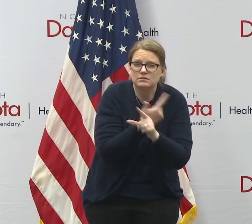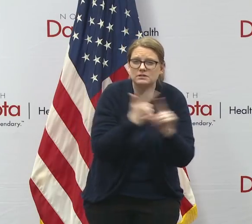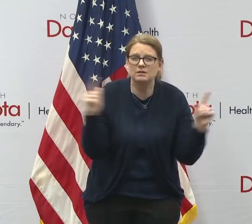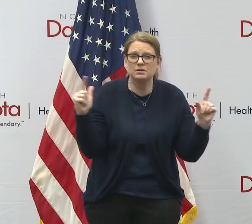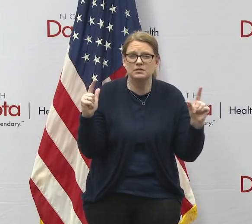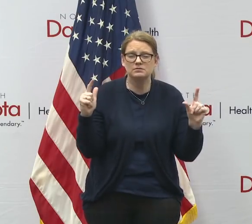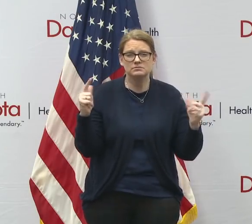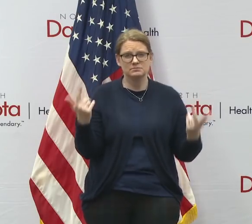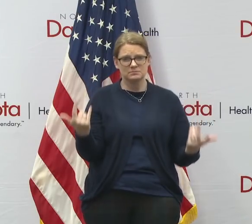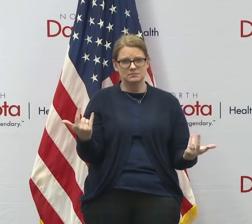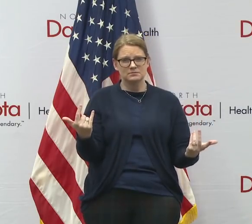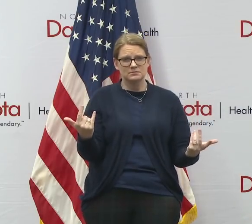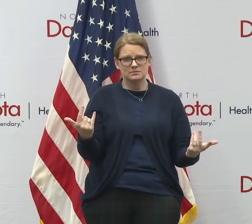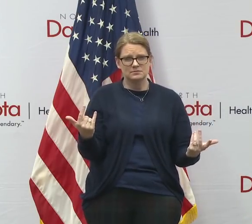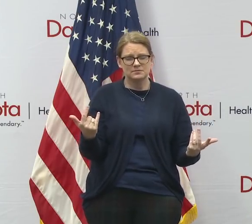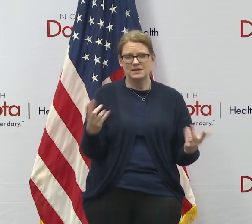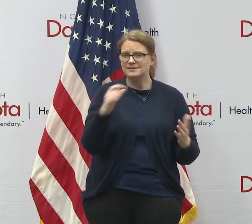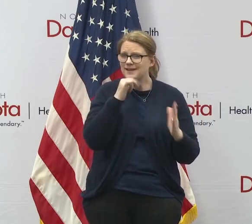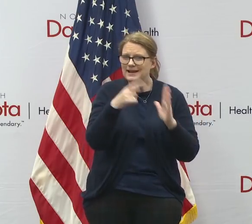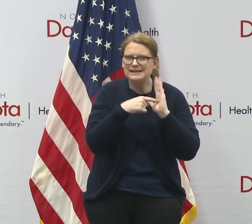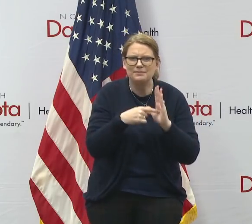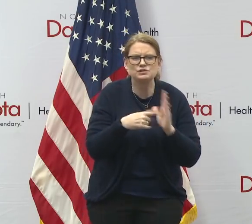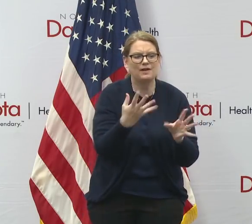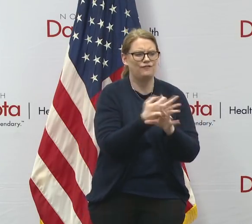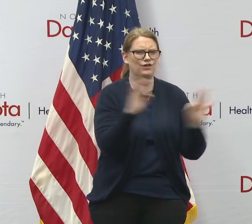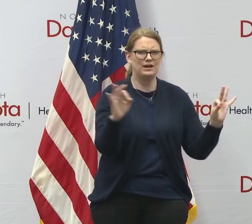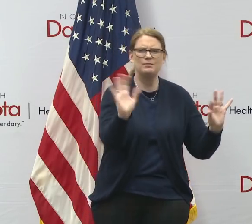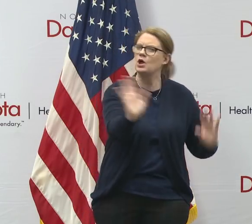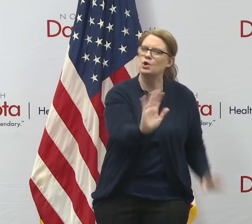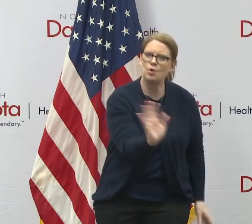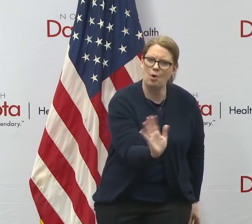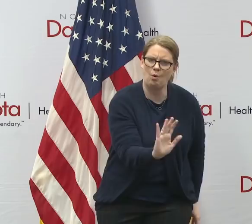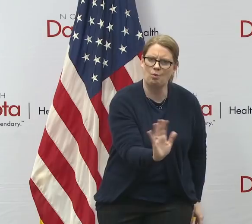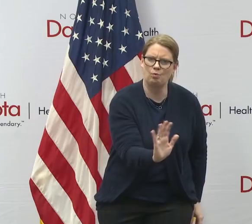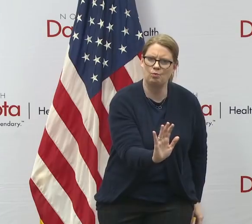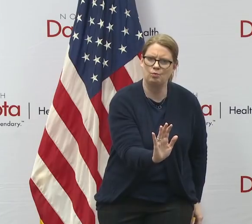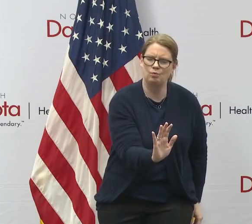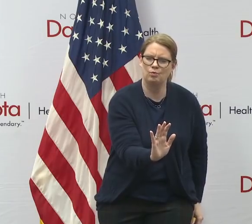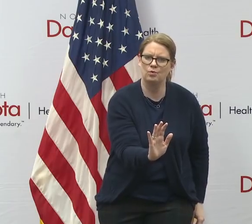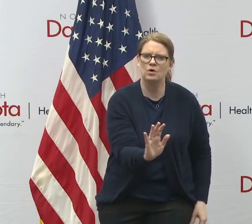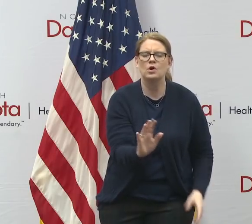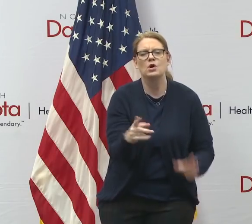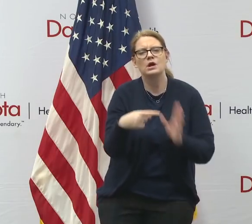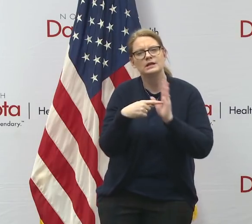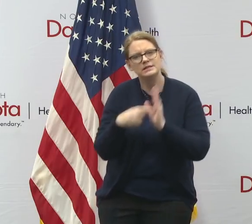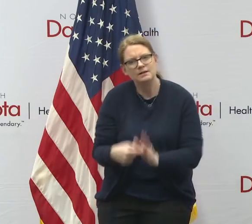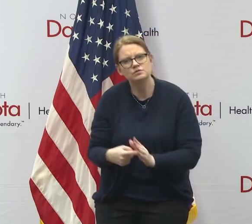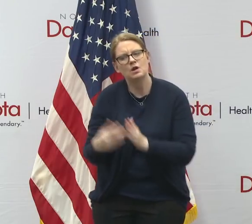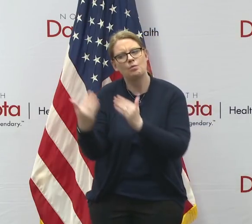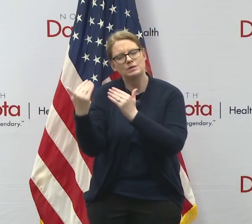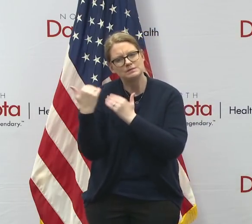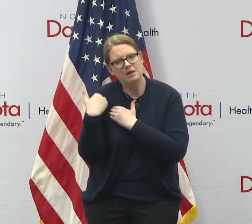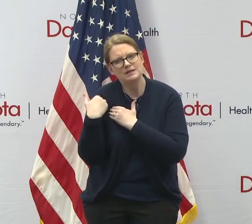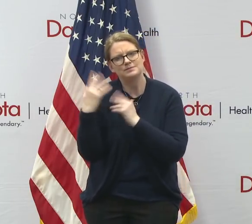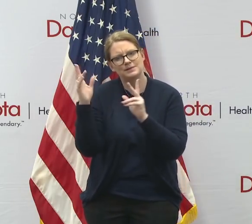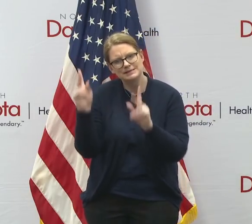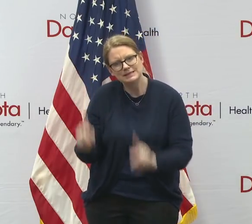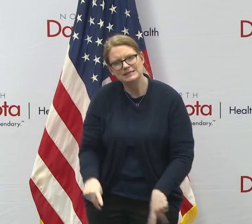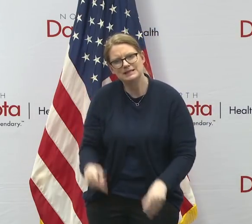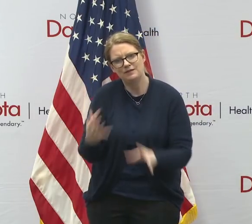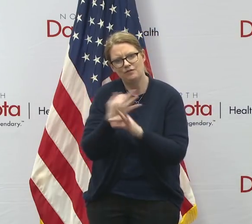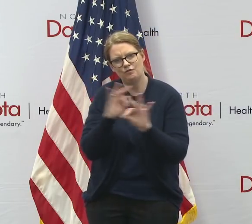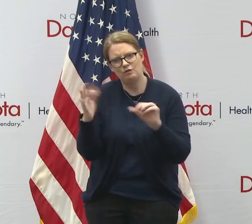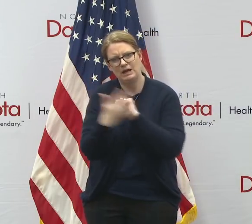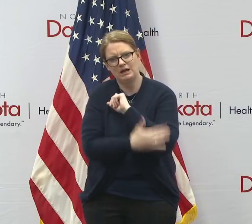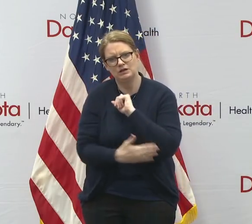time to exercise, not demonstrate your freedom. It's a chance to demonstrate that you're a responsible citizen of a free country, and that